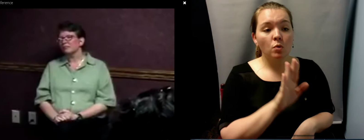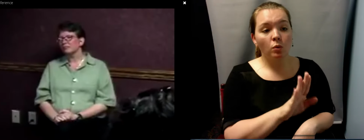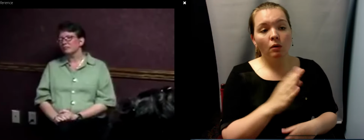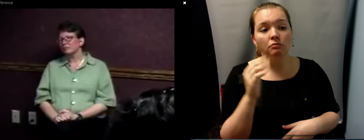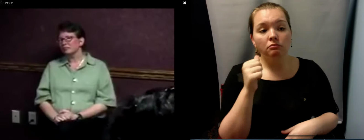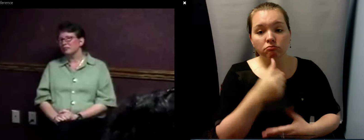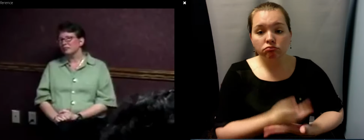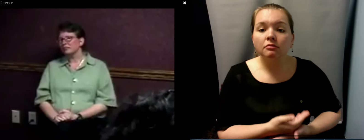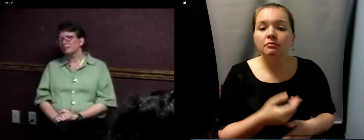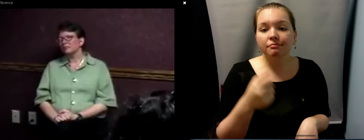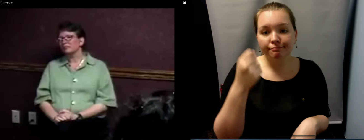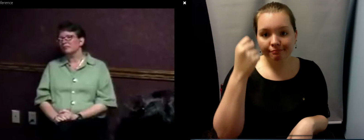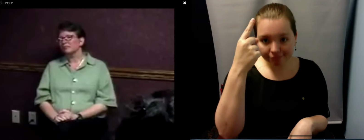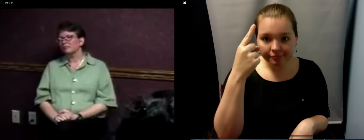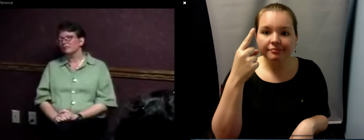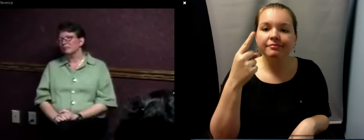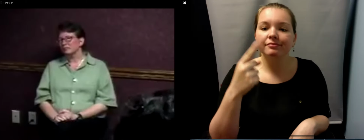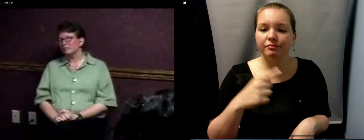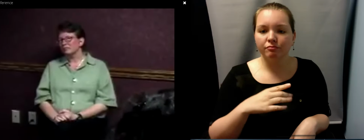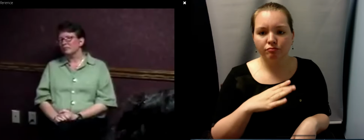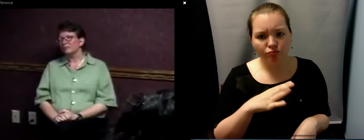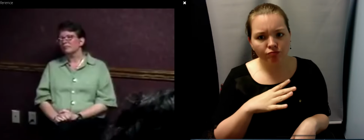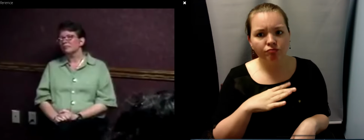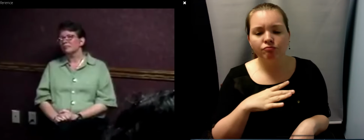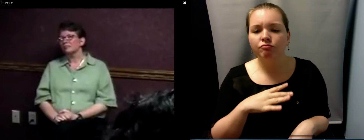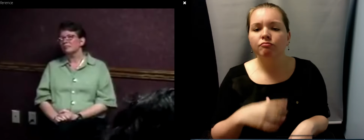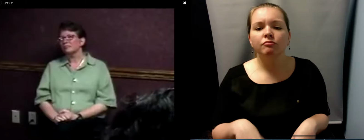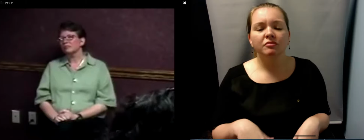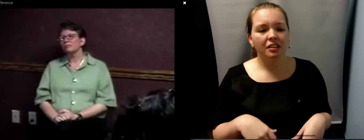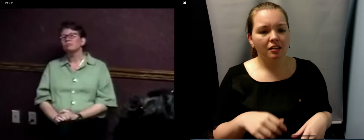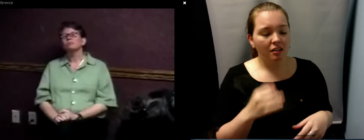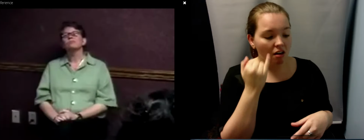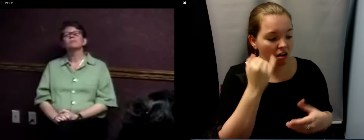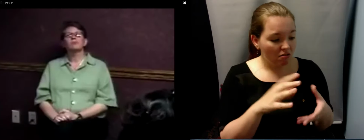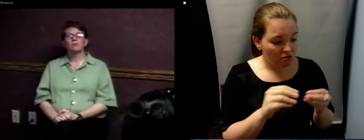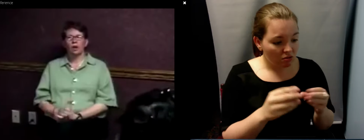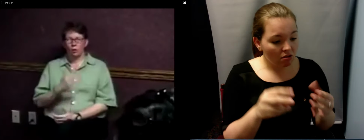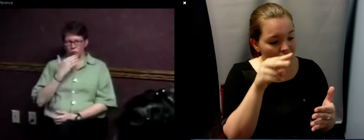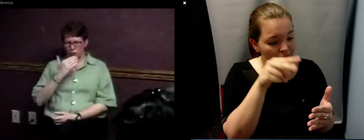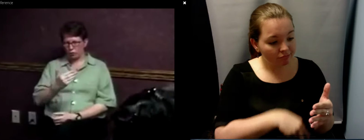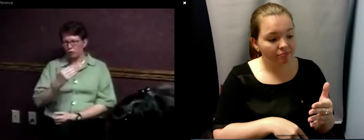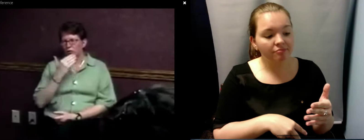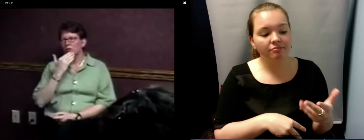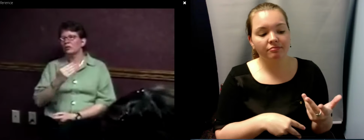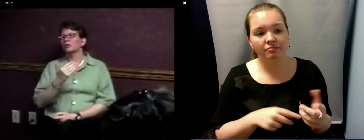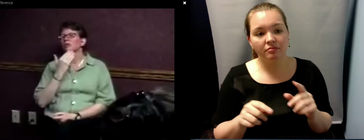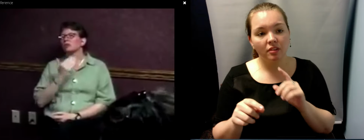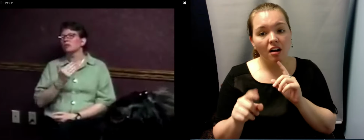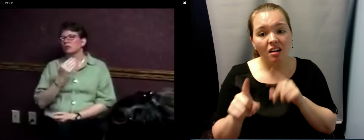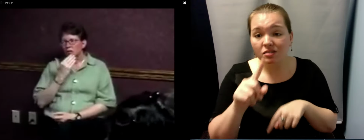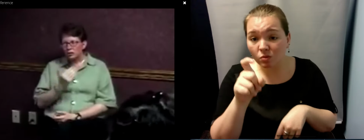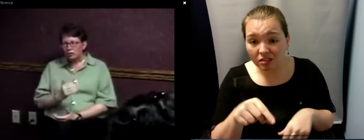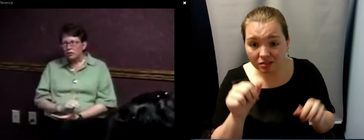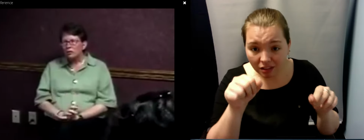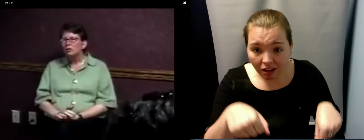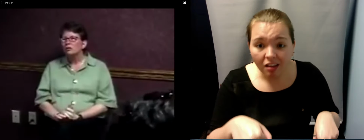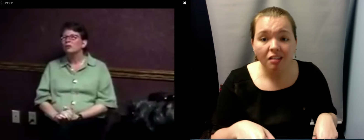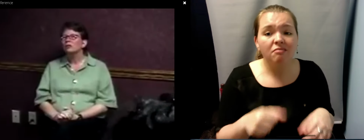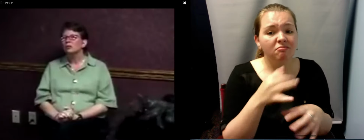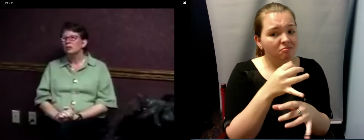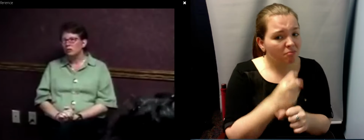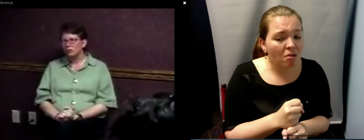to read stories and answer questions about the stories. She's able to summarize stories.